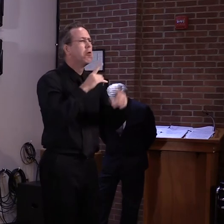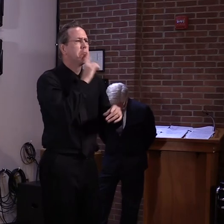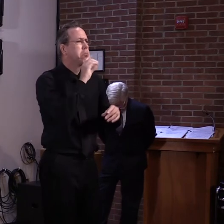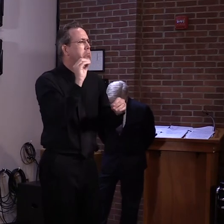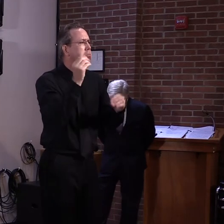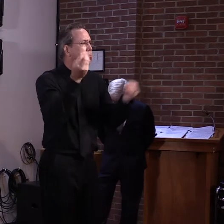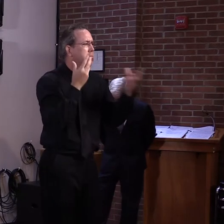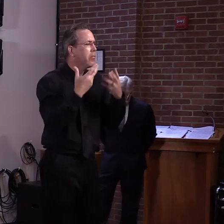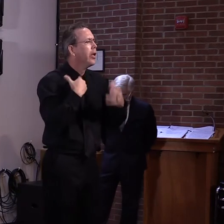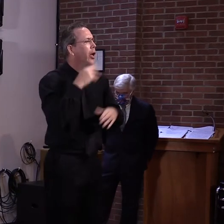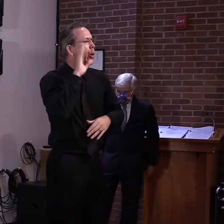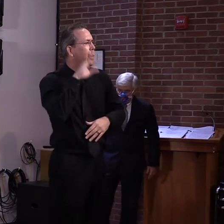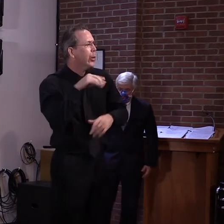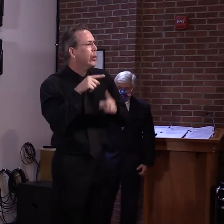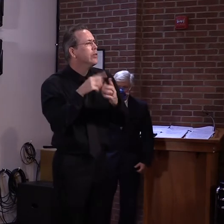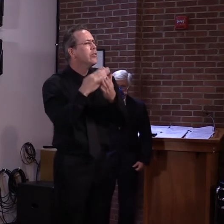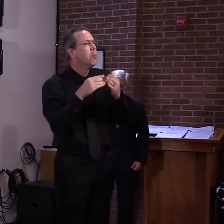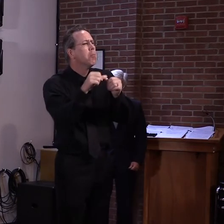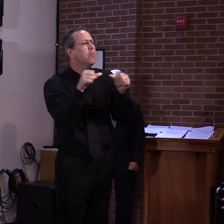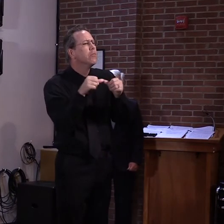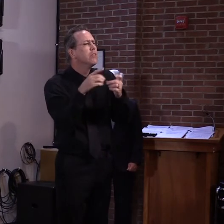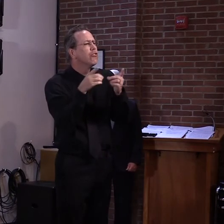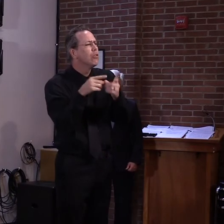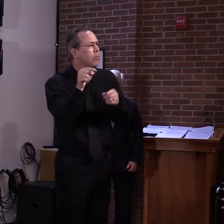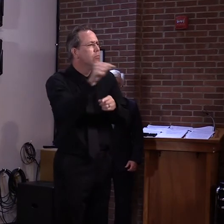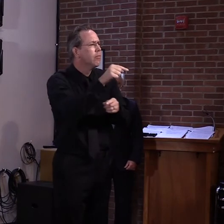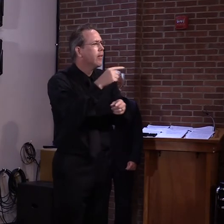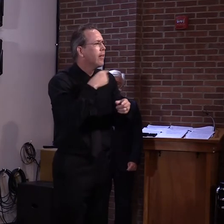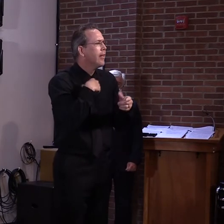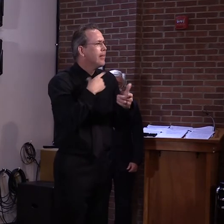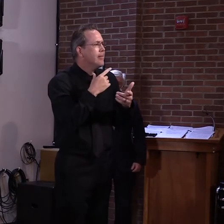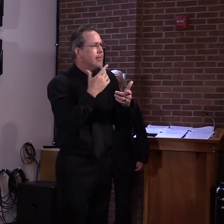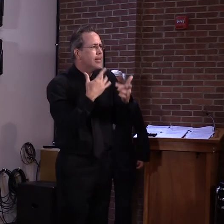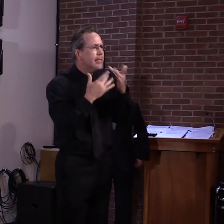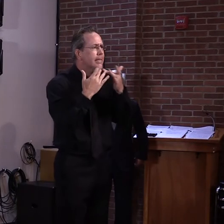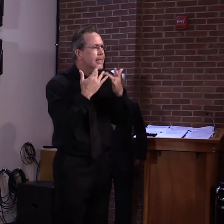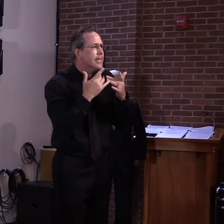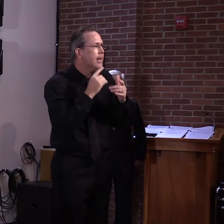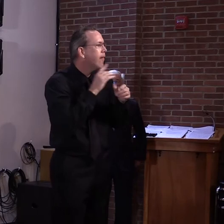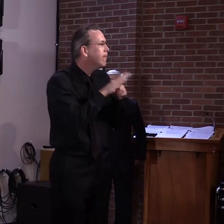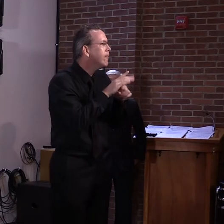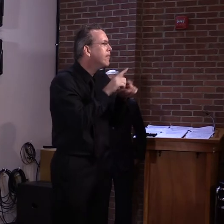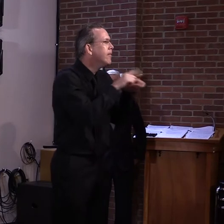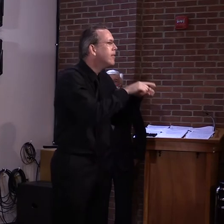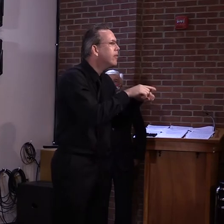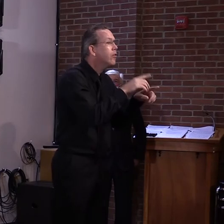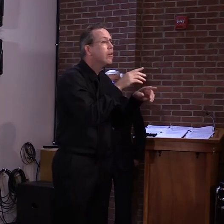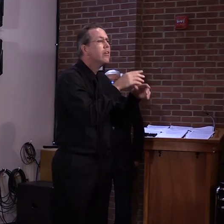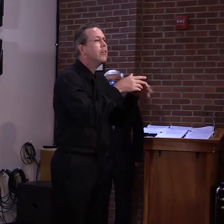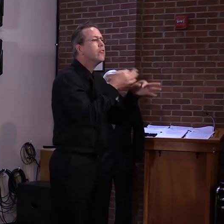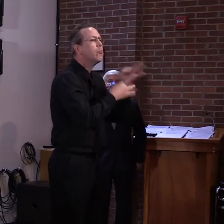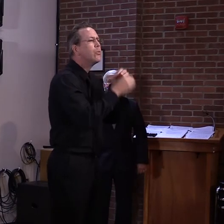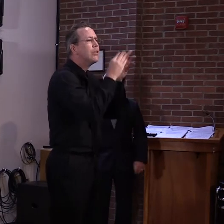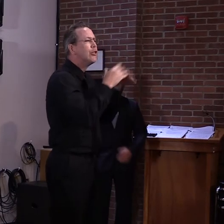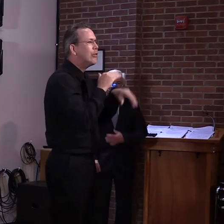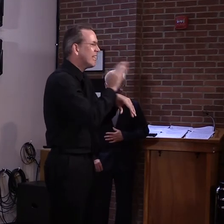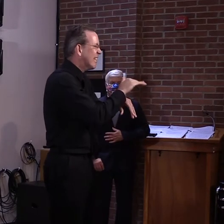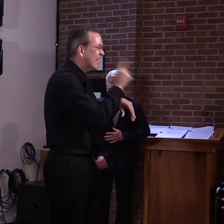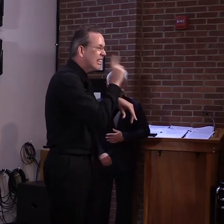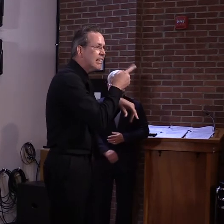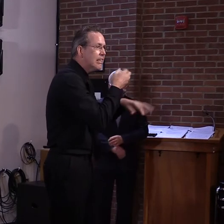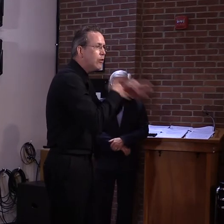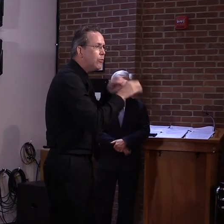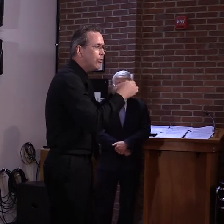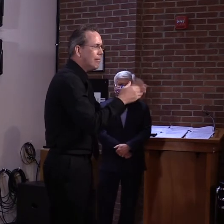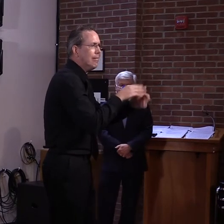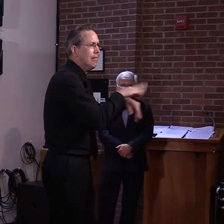governor's point, actively beefing up their substitute teacher rosters. So I know if folks are interested in substitute teaching, your local district